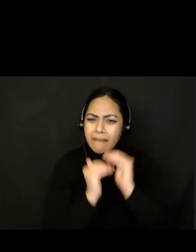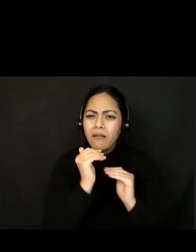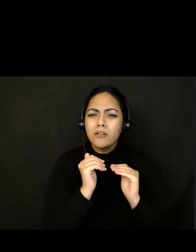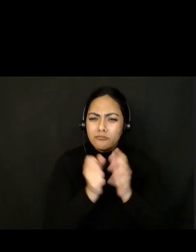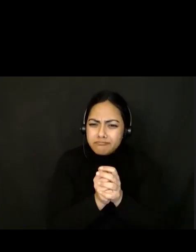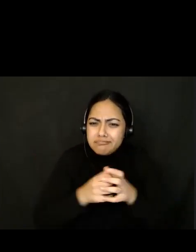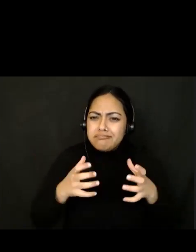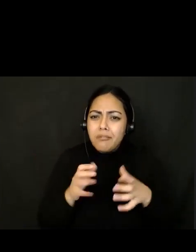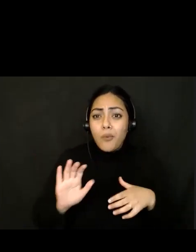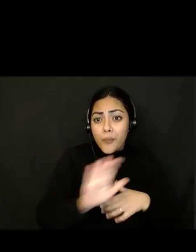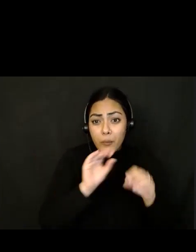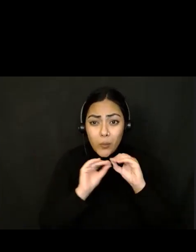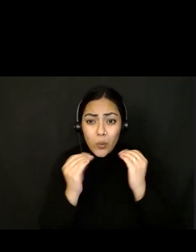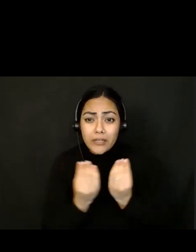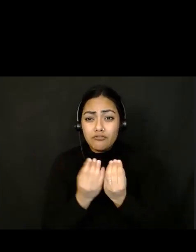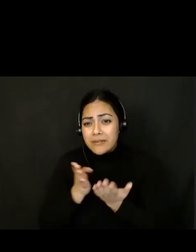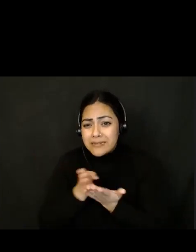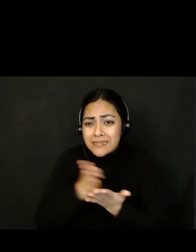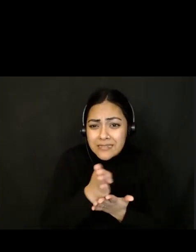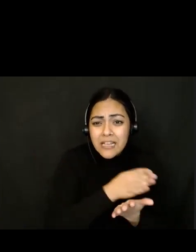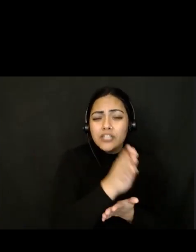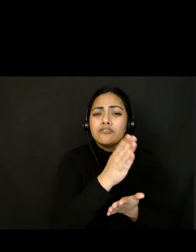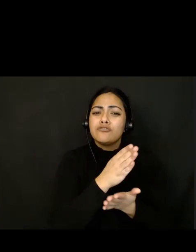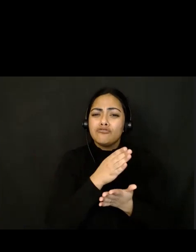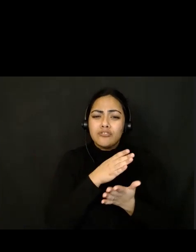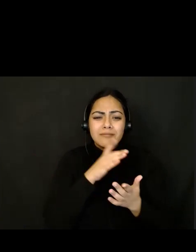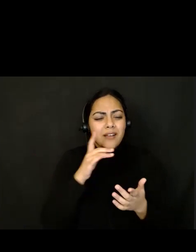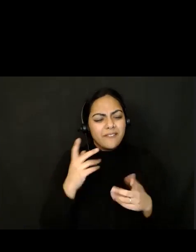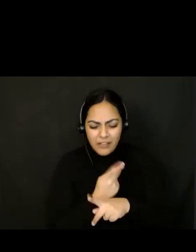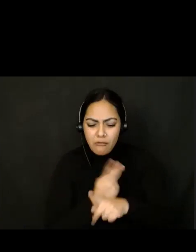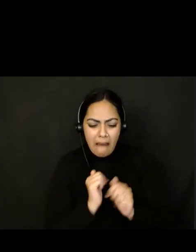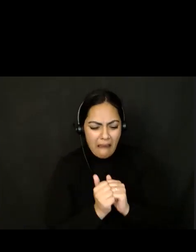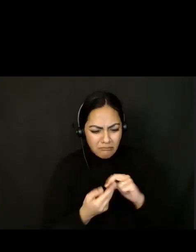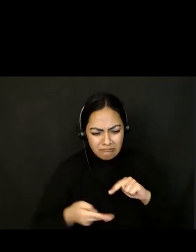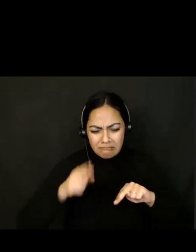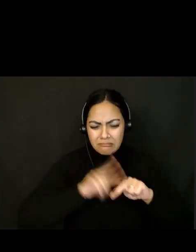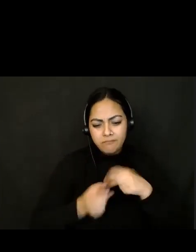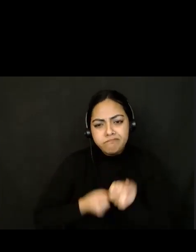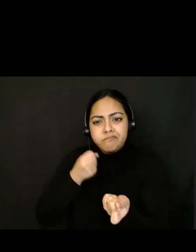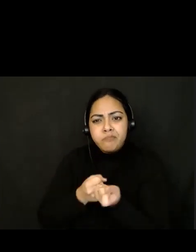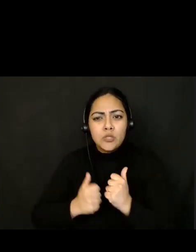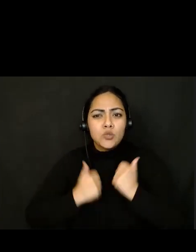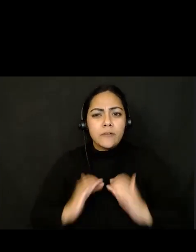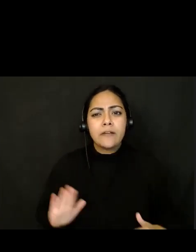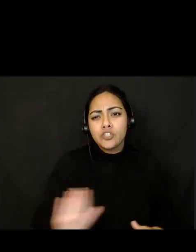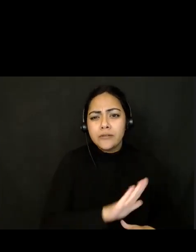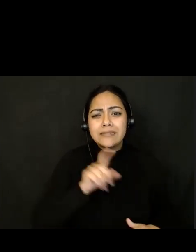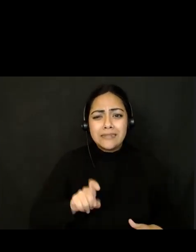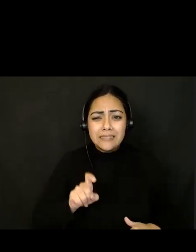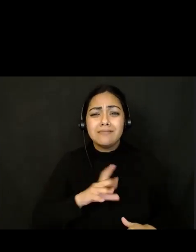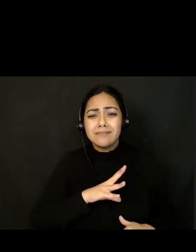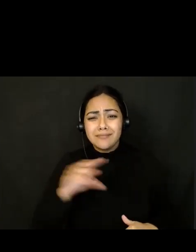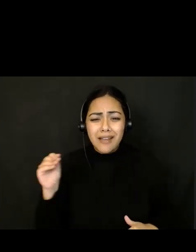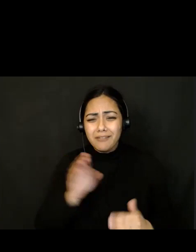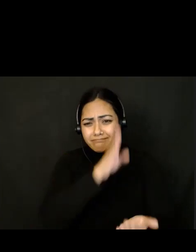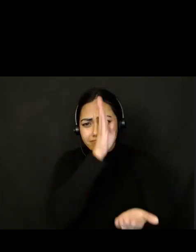capacity to meet survivors' needs and advocate for an intersectional approach to tackling gender-based violence. Let's